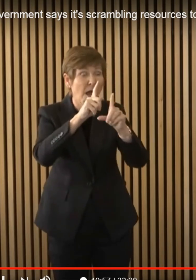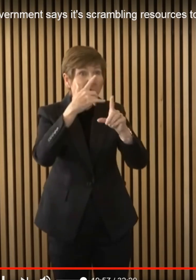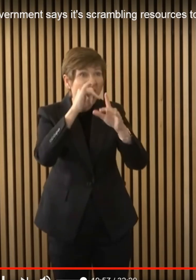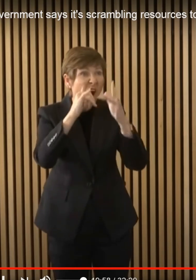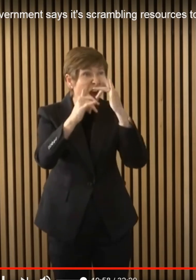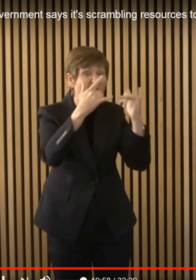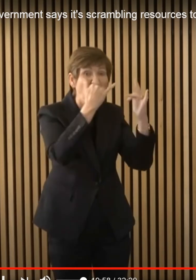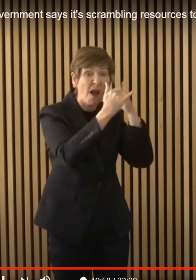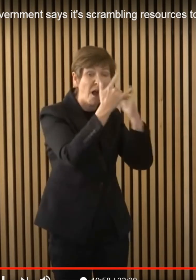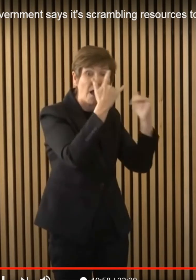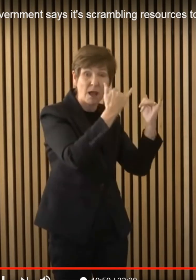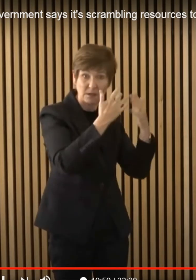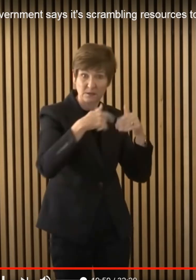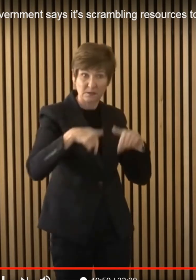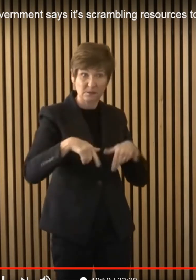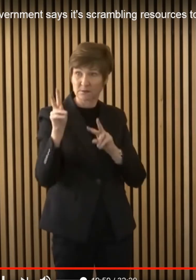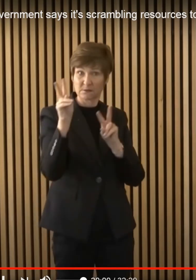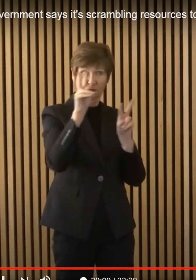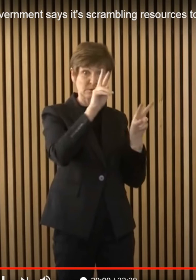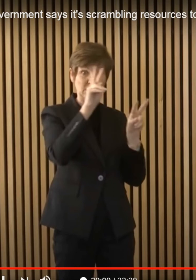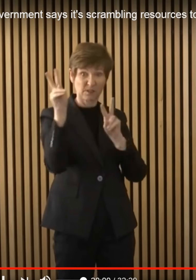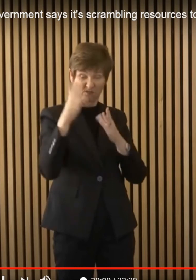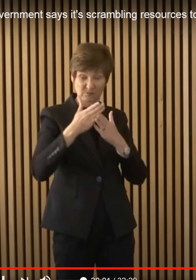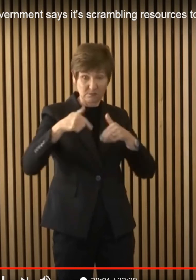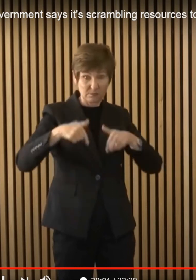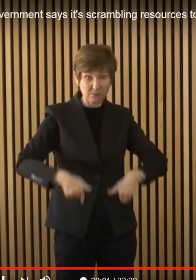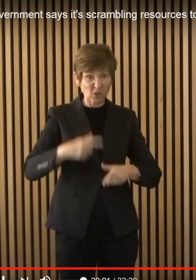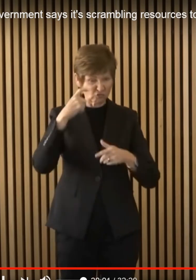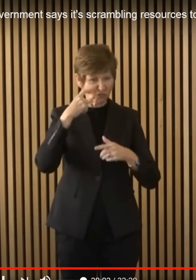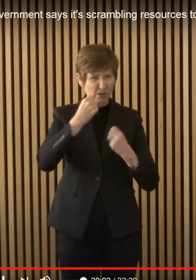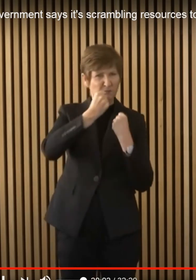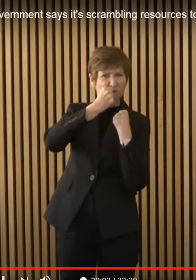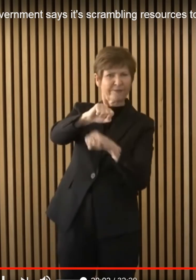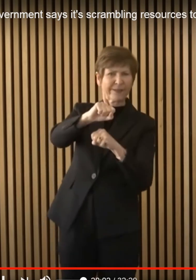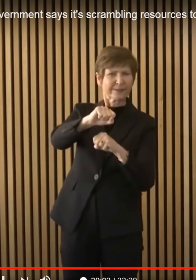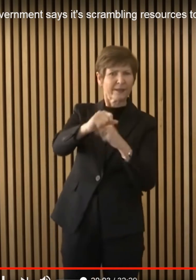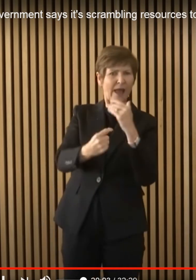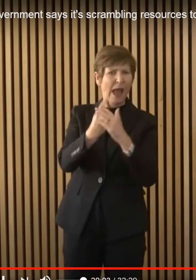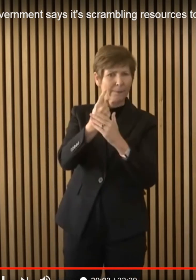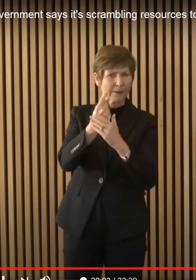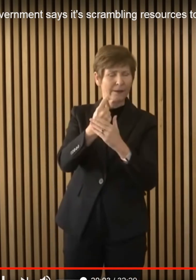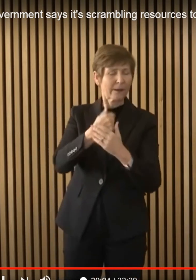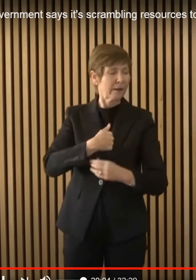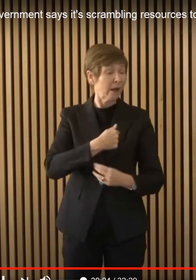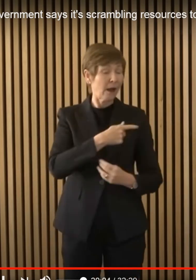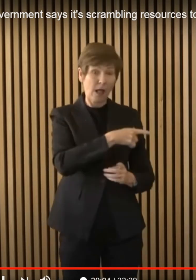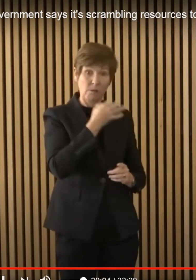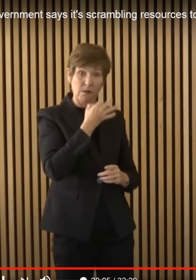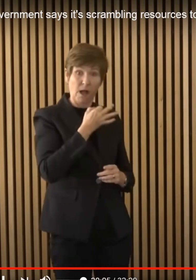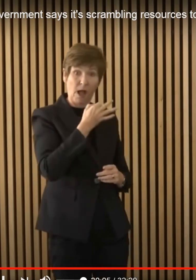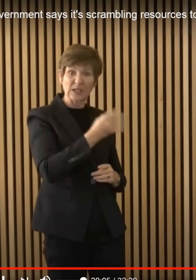community is to not have or to stop that community outbreak. I'll go over the phone to Dana.